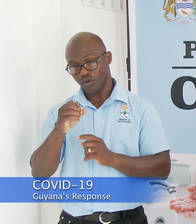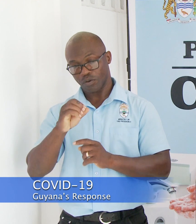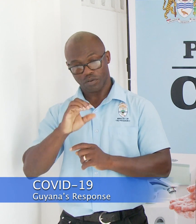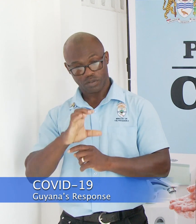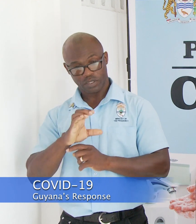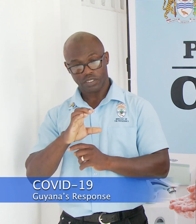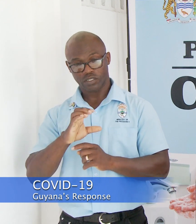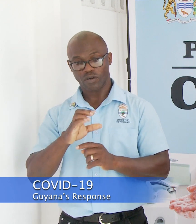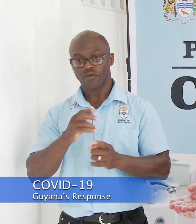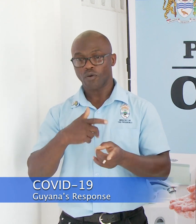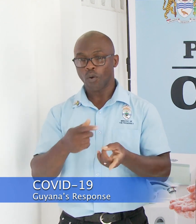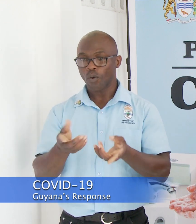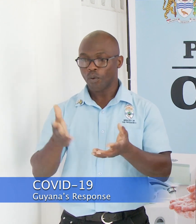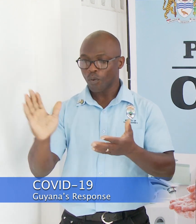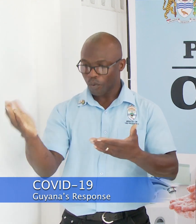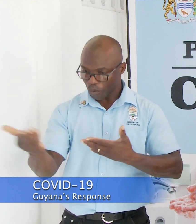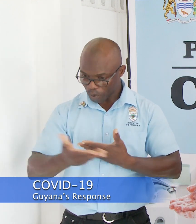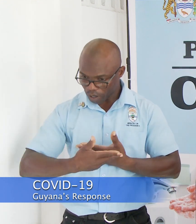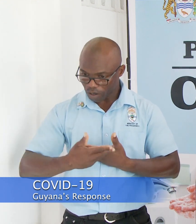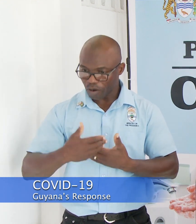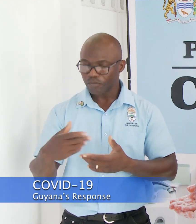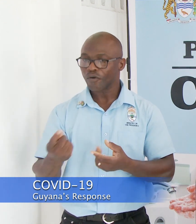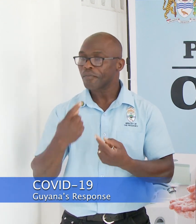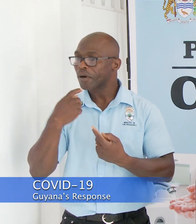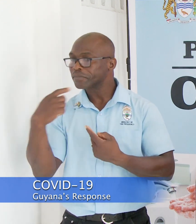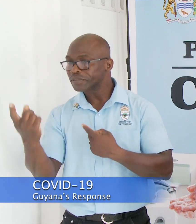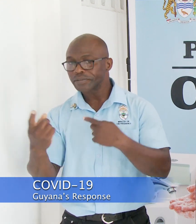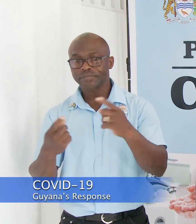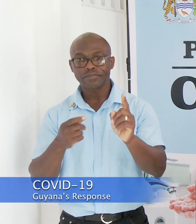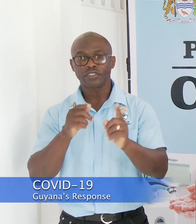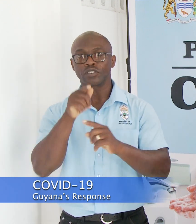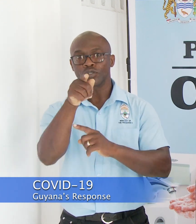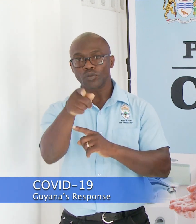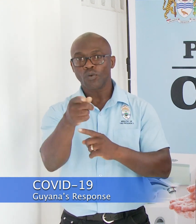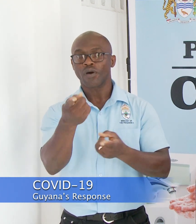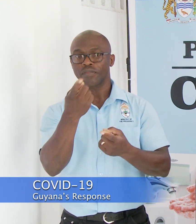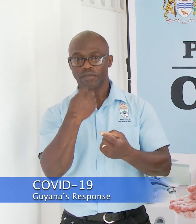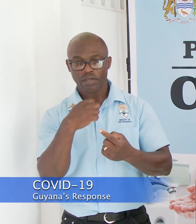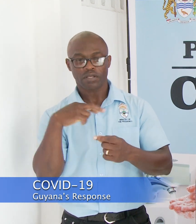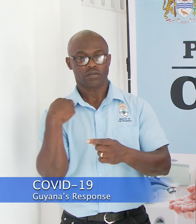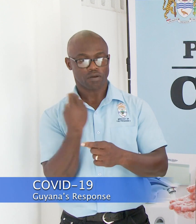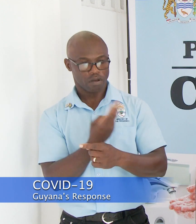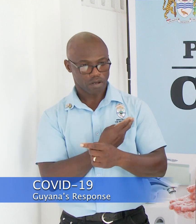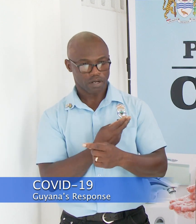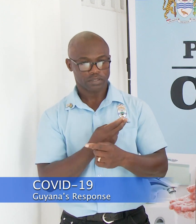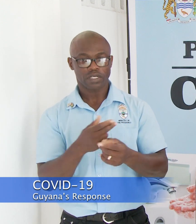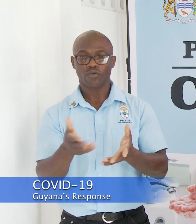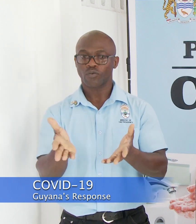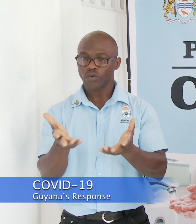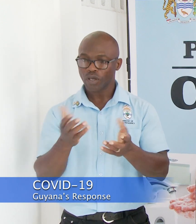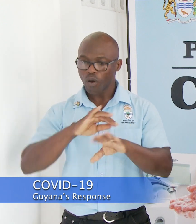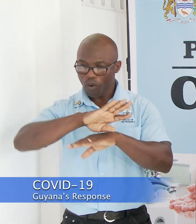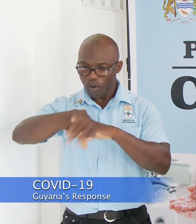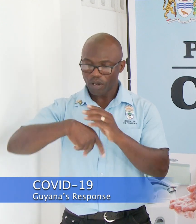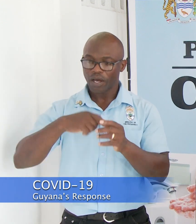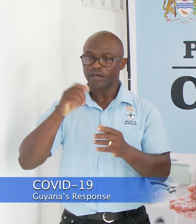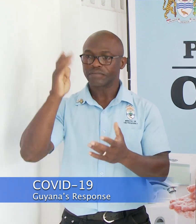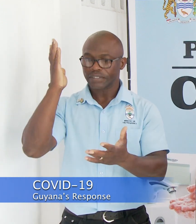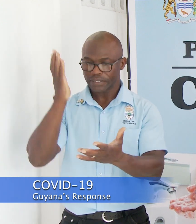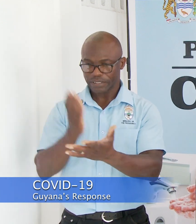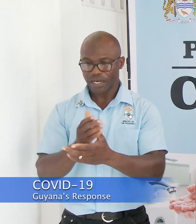any recommendations or suggestions from the general public as we all seek to stop the spread